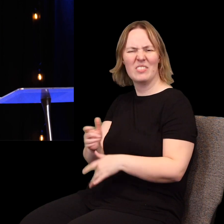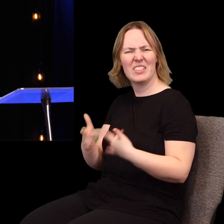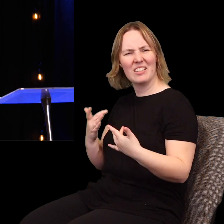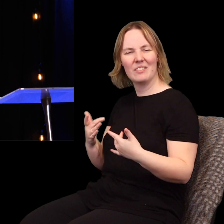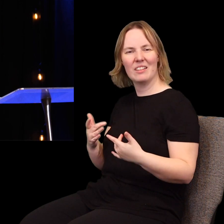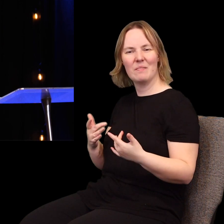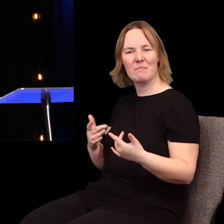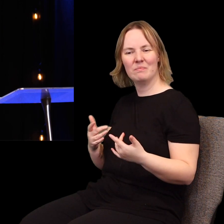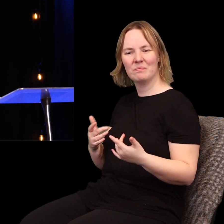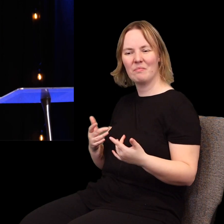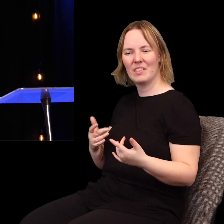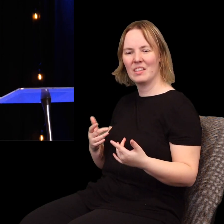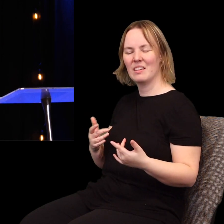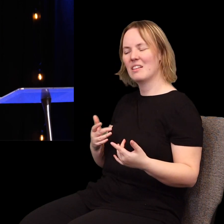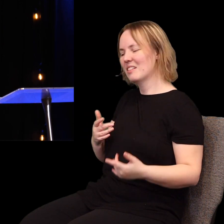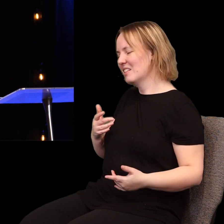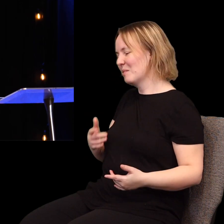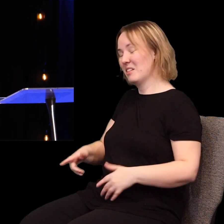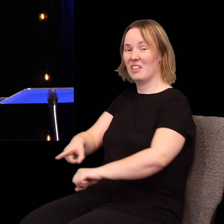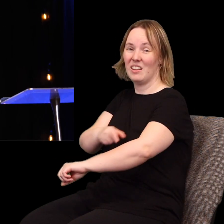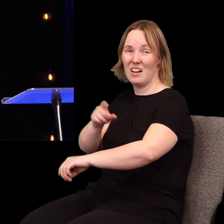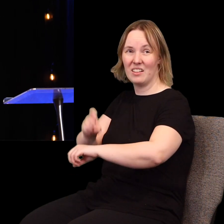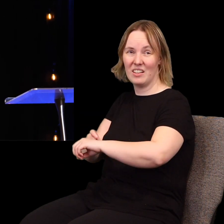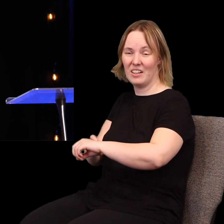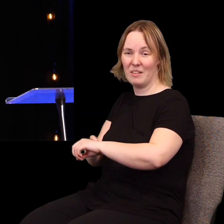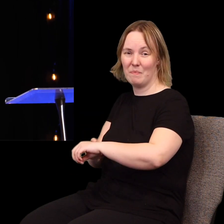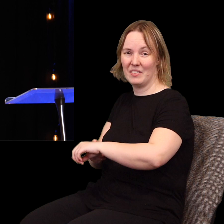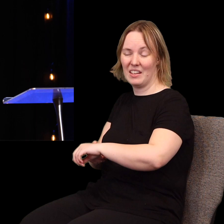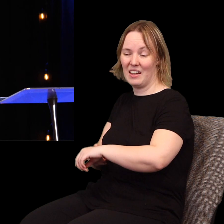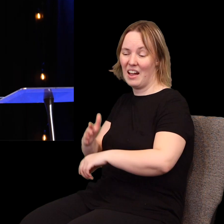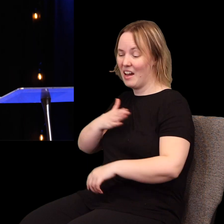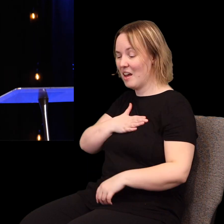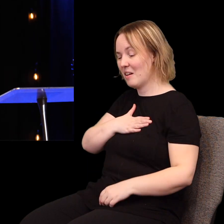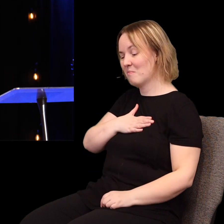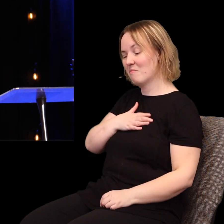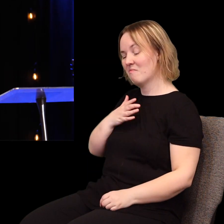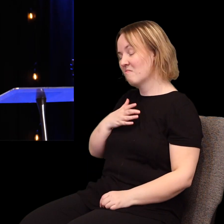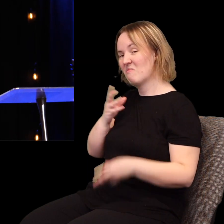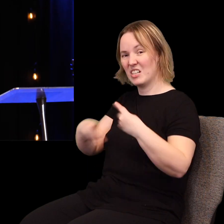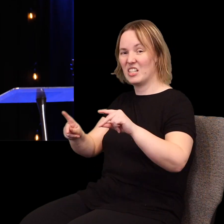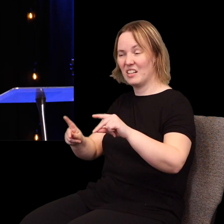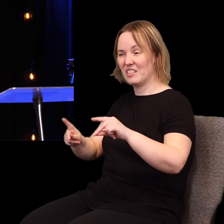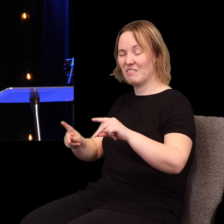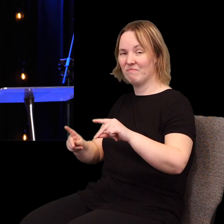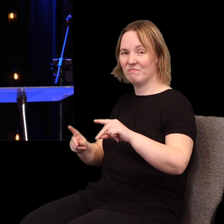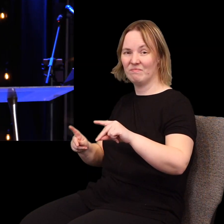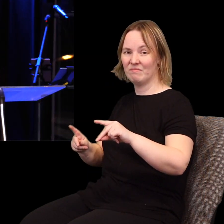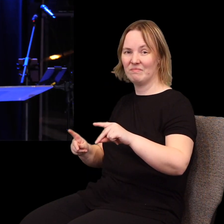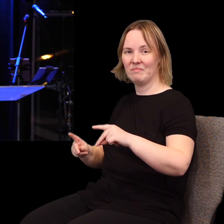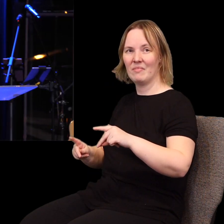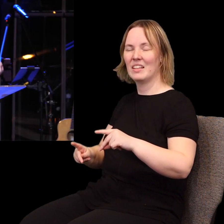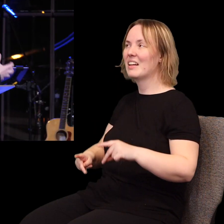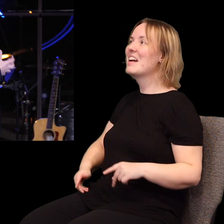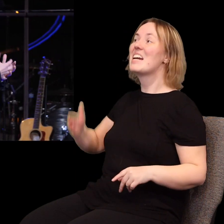this or this, but man, it's been a long time since I've tracked in that. I mean, I just feel like I had my shot. I just kind of let God down, or I didn't keep it up. The Lord